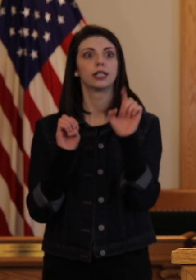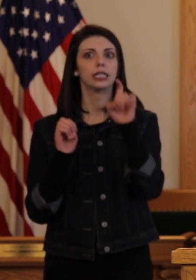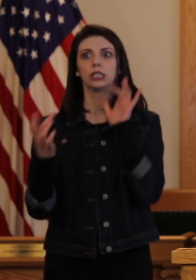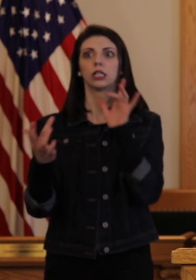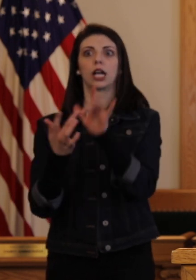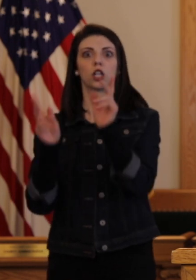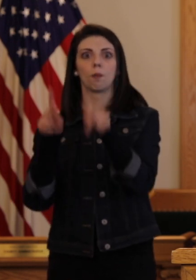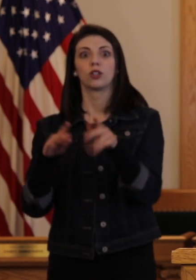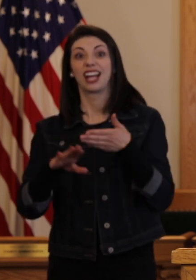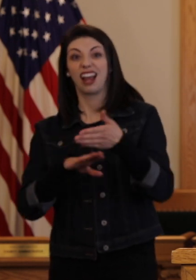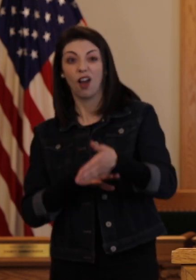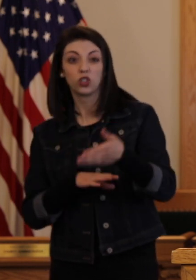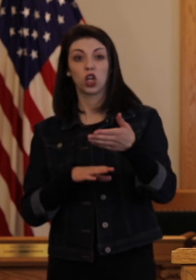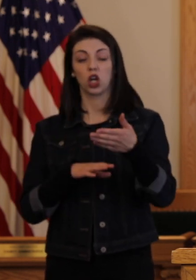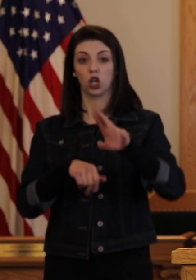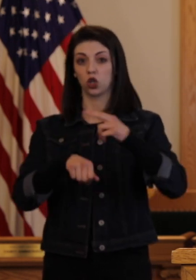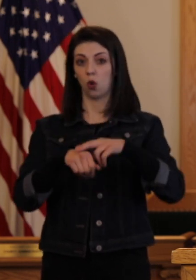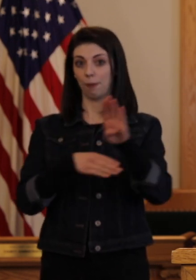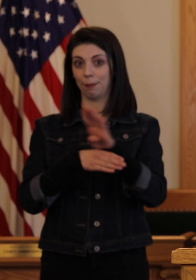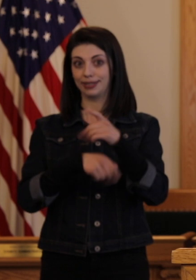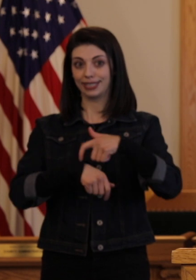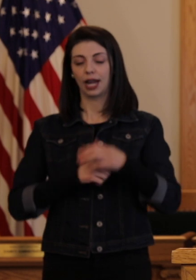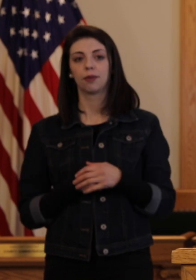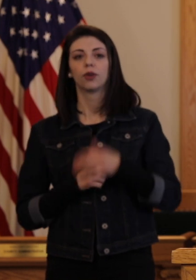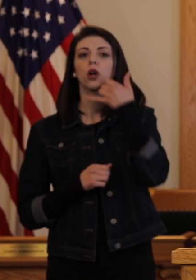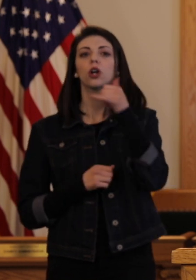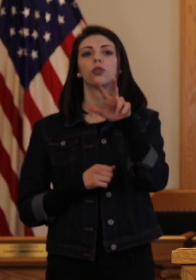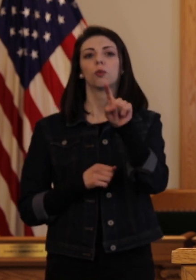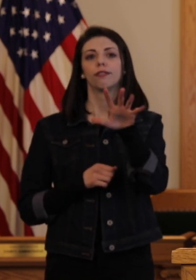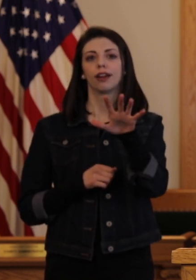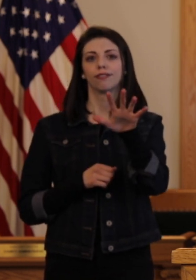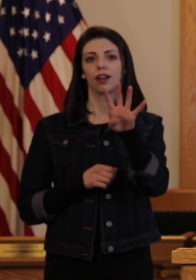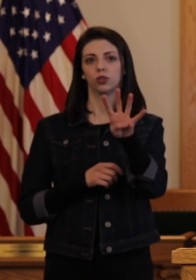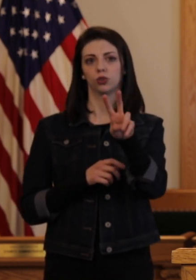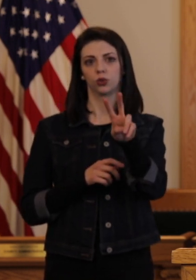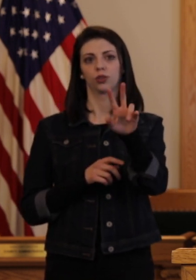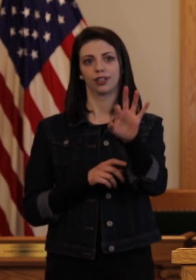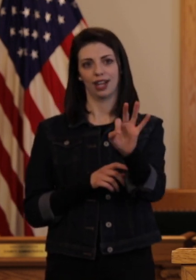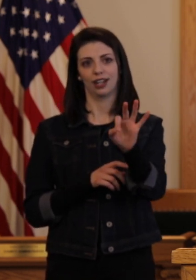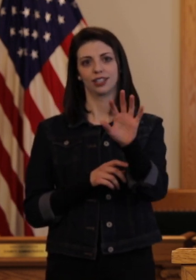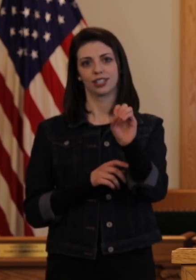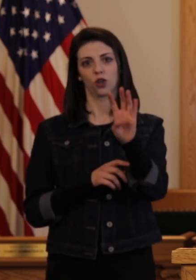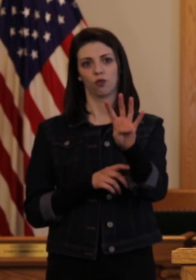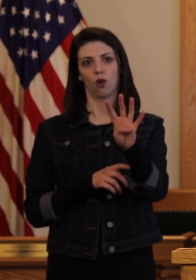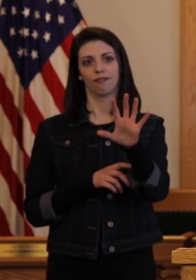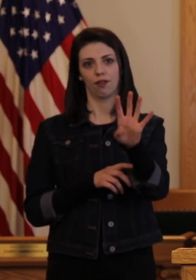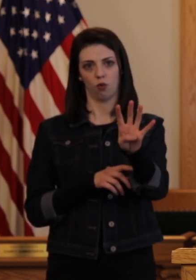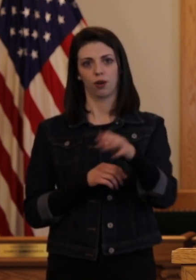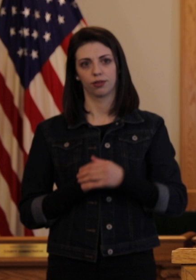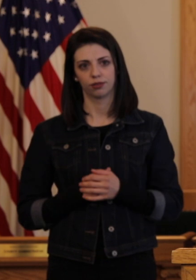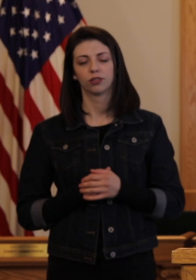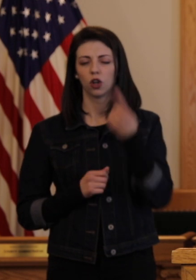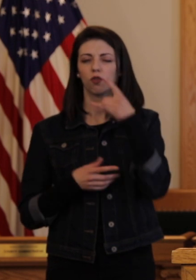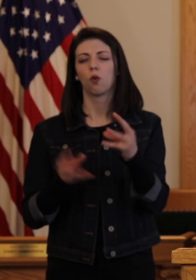someone after hours, please call 315-529-0454 to request